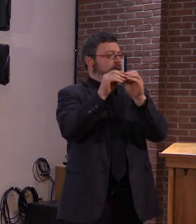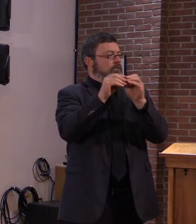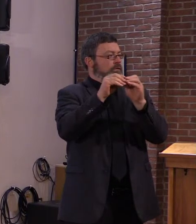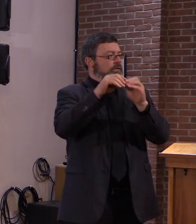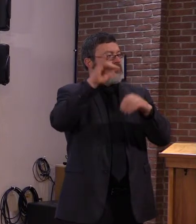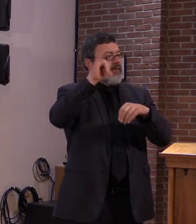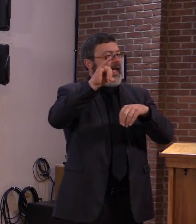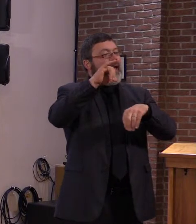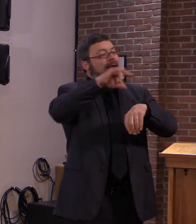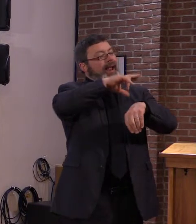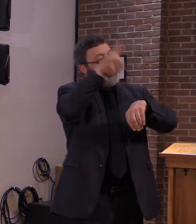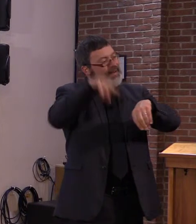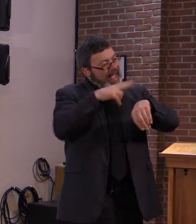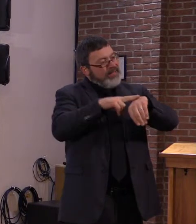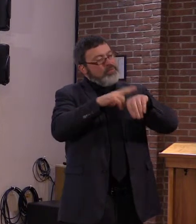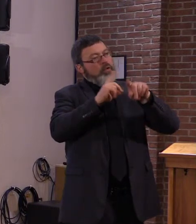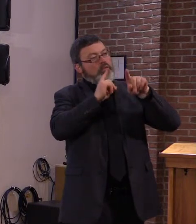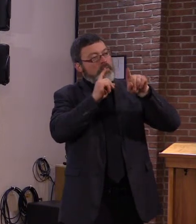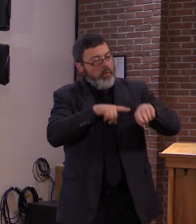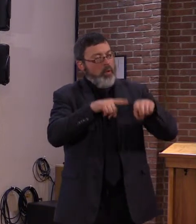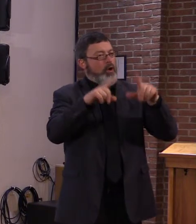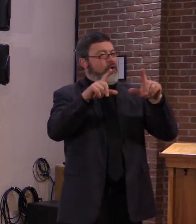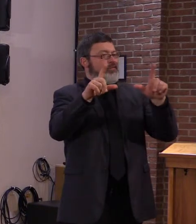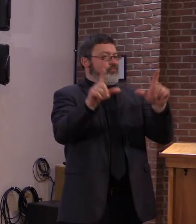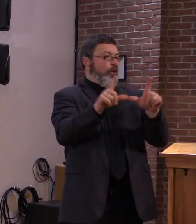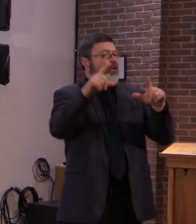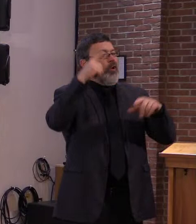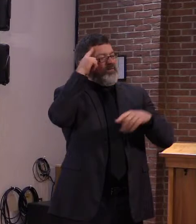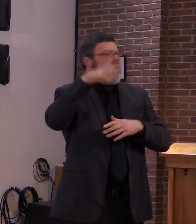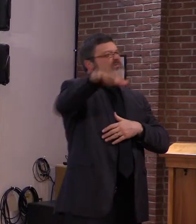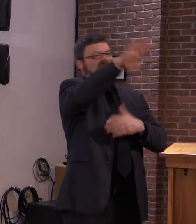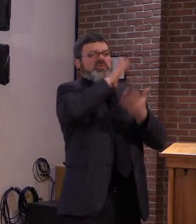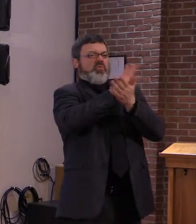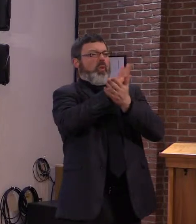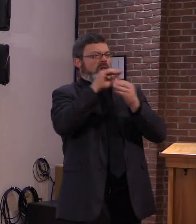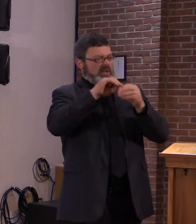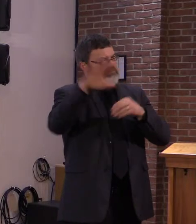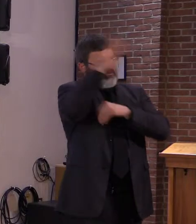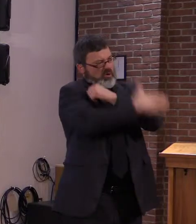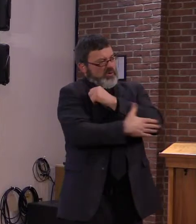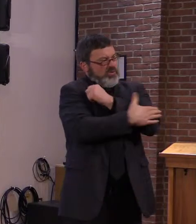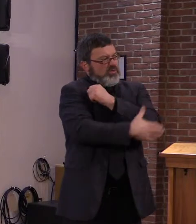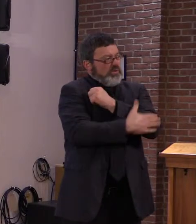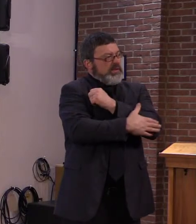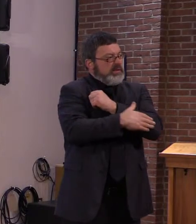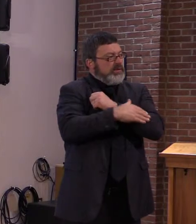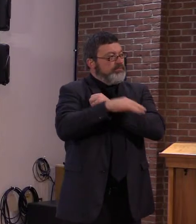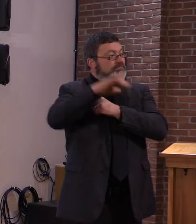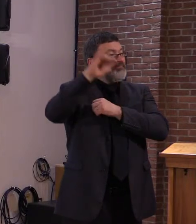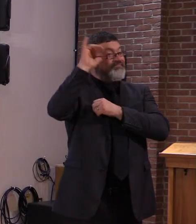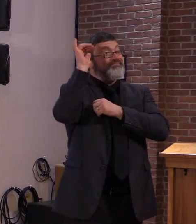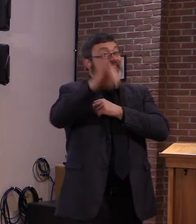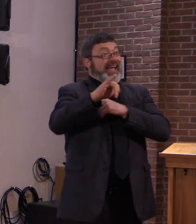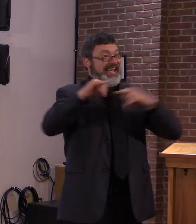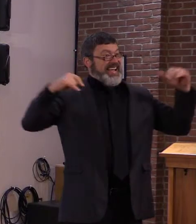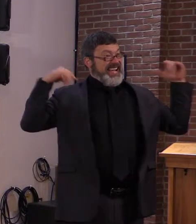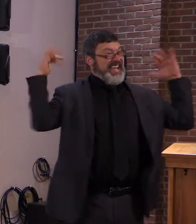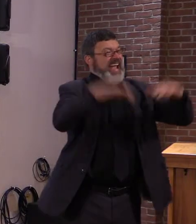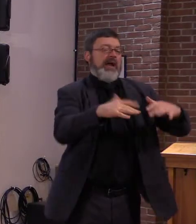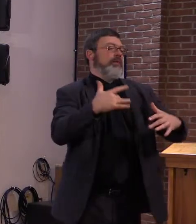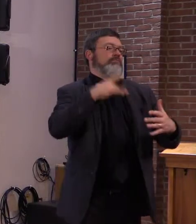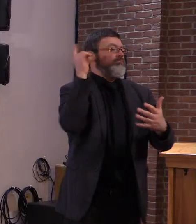efforts to combat this virus, but to literally brighten our communities and neighborhoods by asking you, if